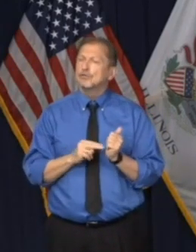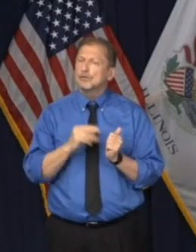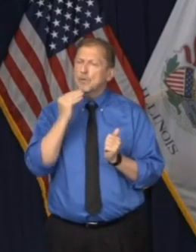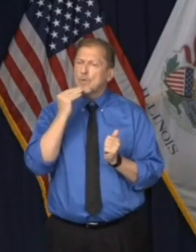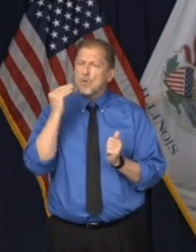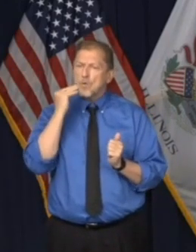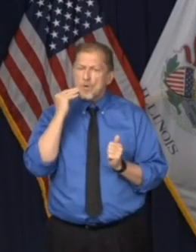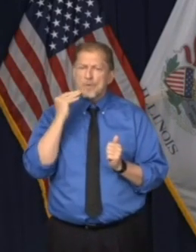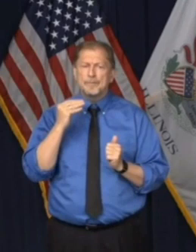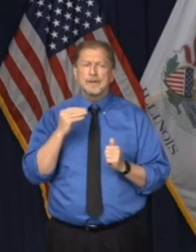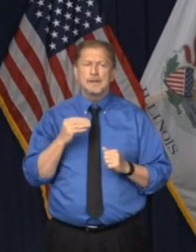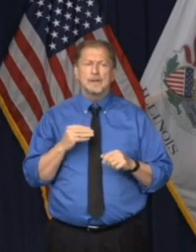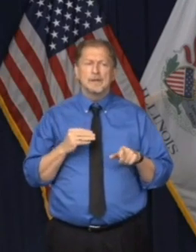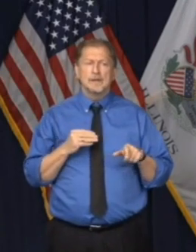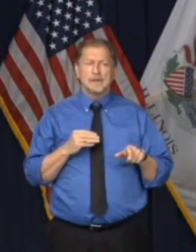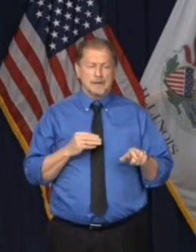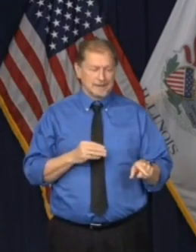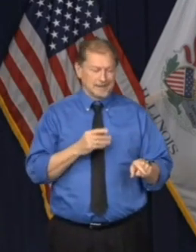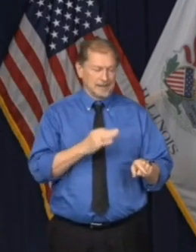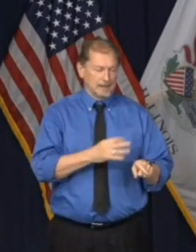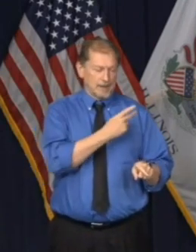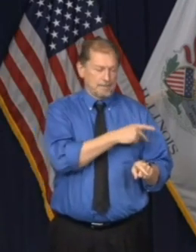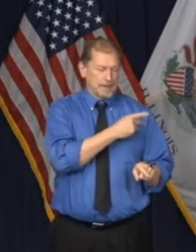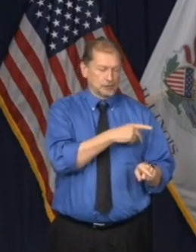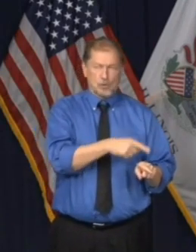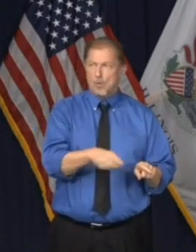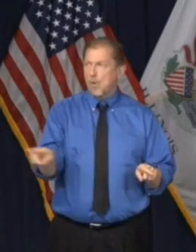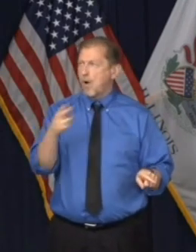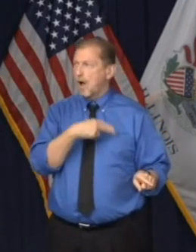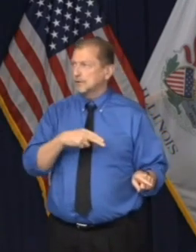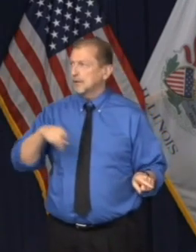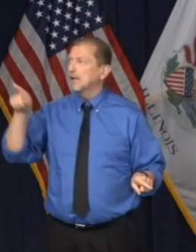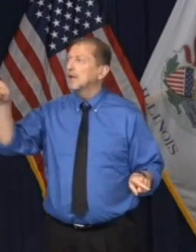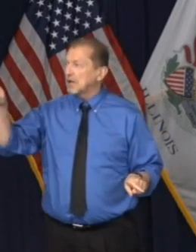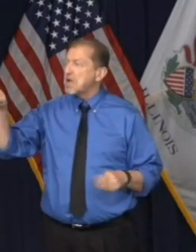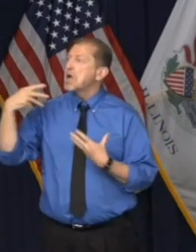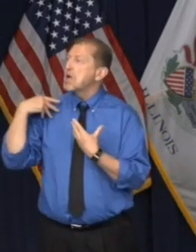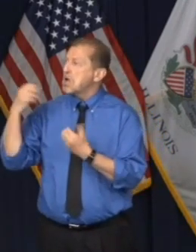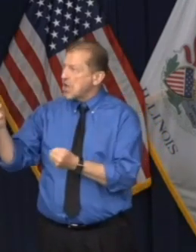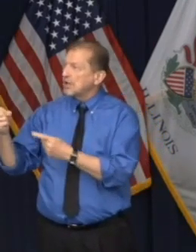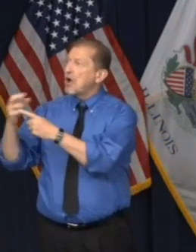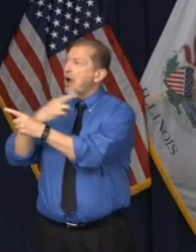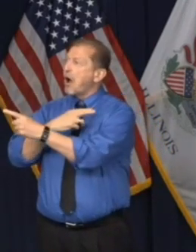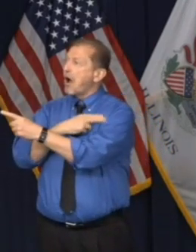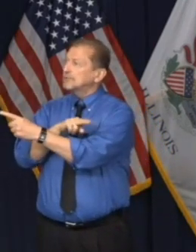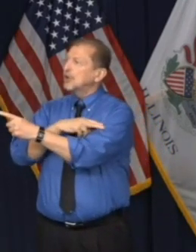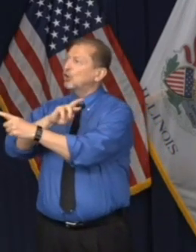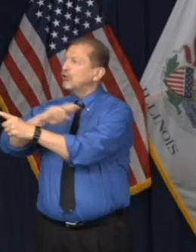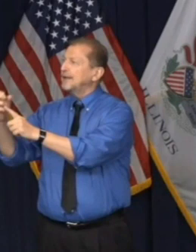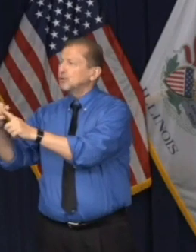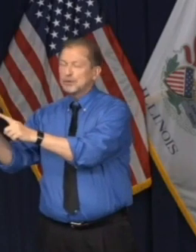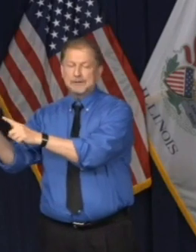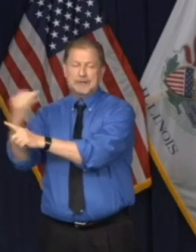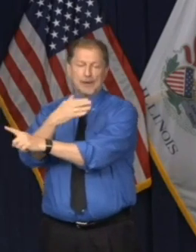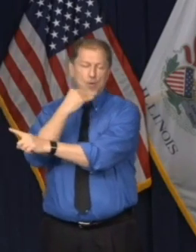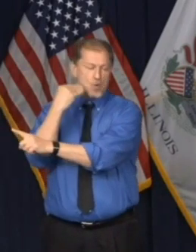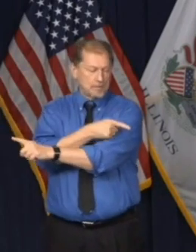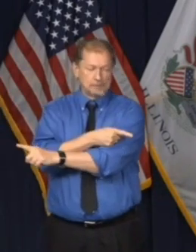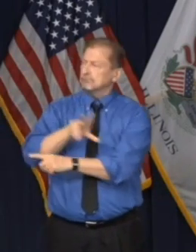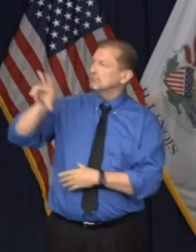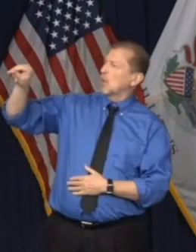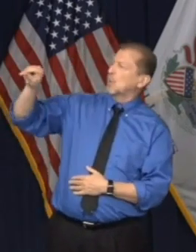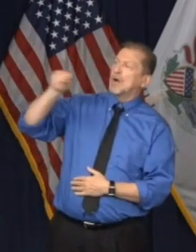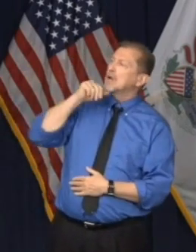letting patients return? We're hearing some hospitals are now become sort of a way